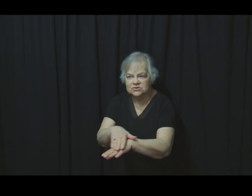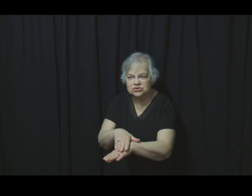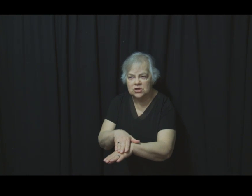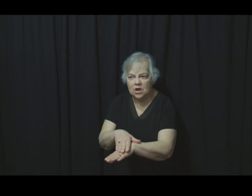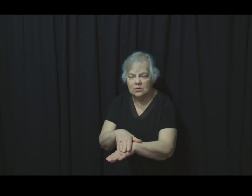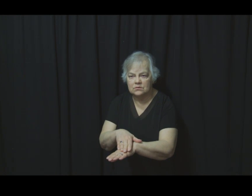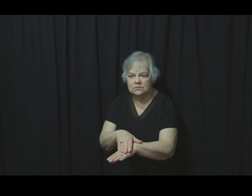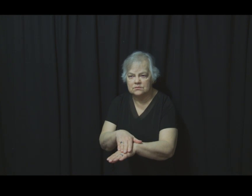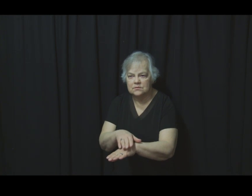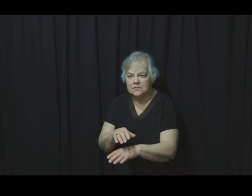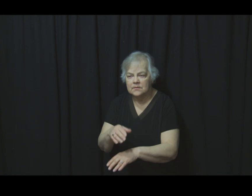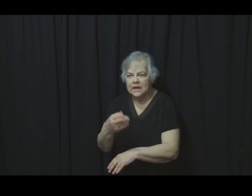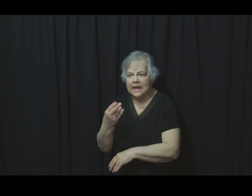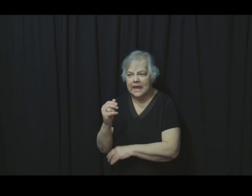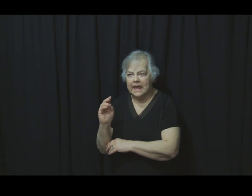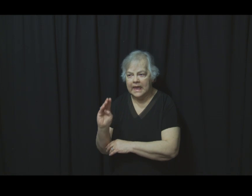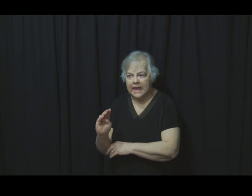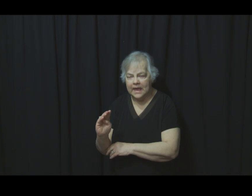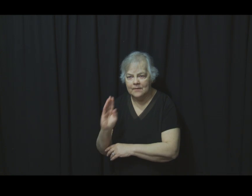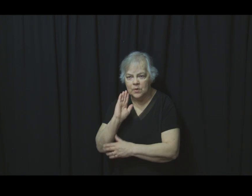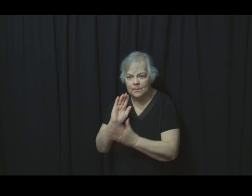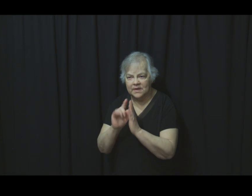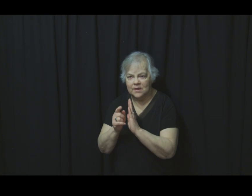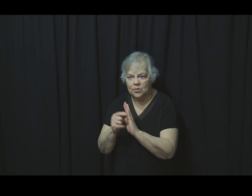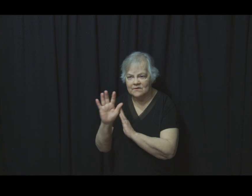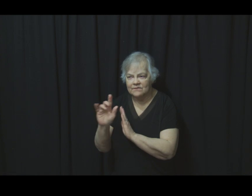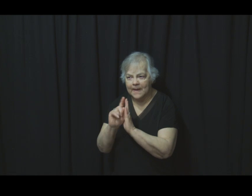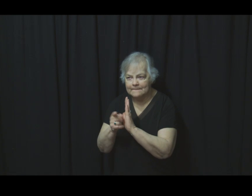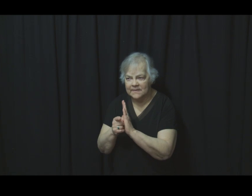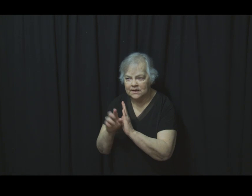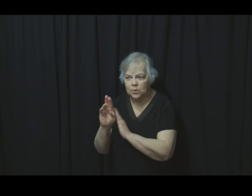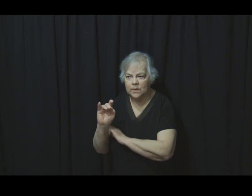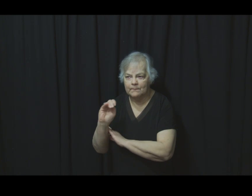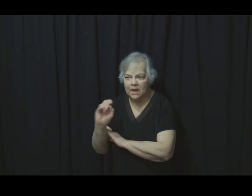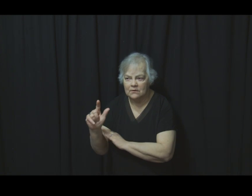So, Mr. Ham, if you'd like to begin with your 5-minute rebuttal first.